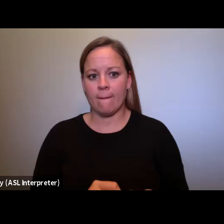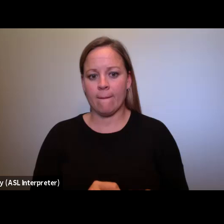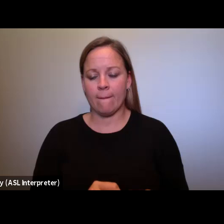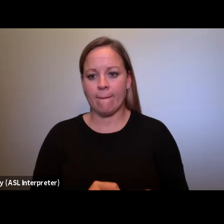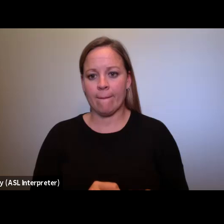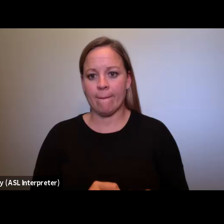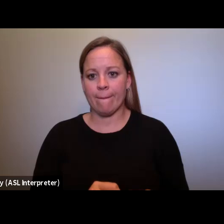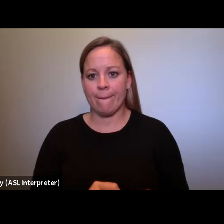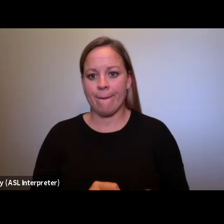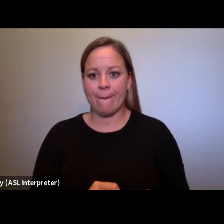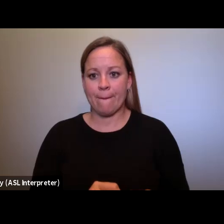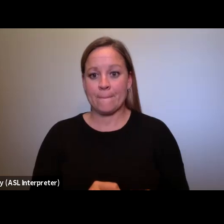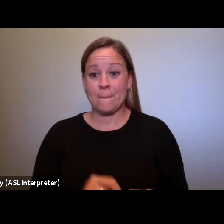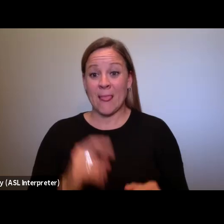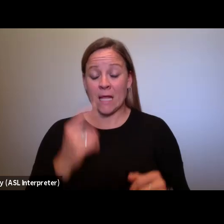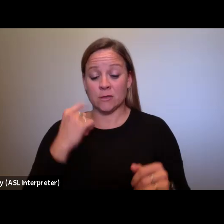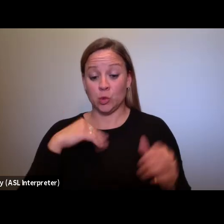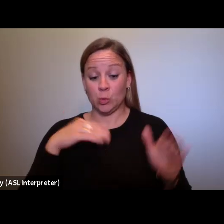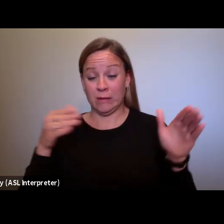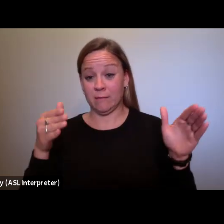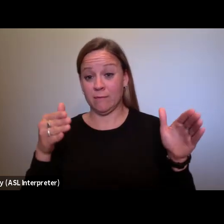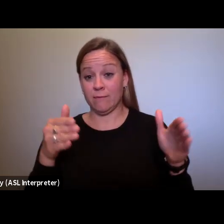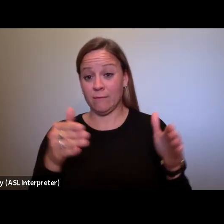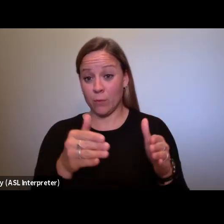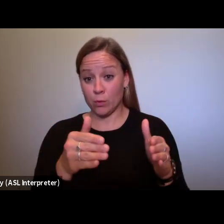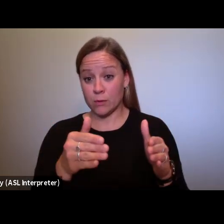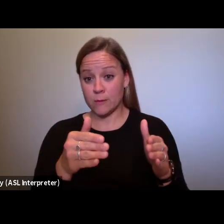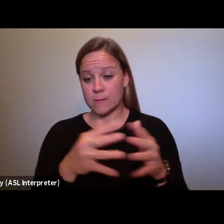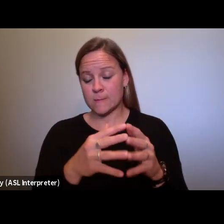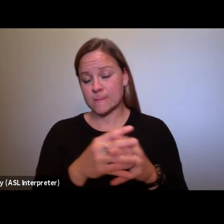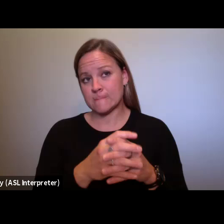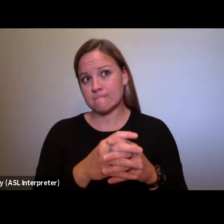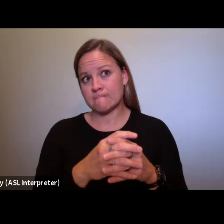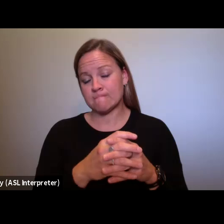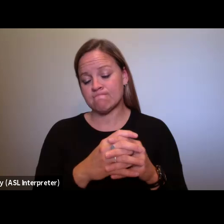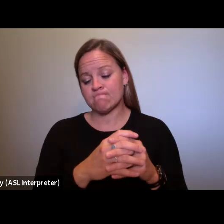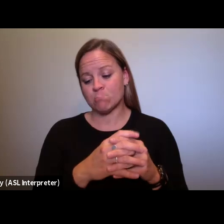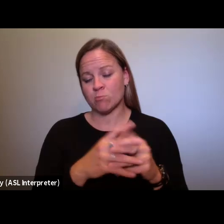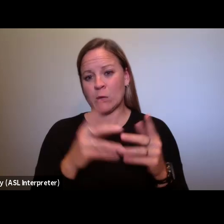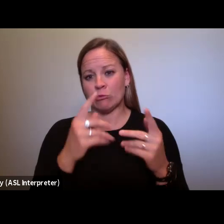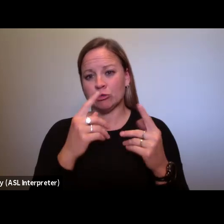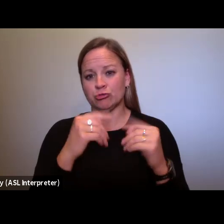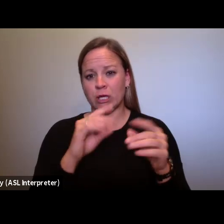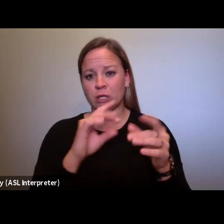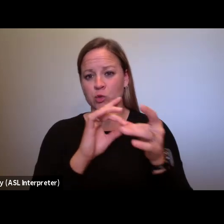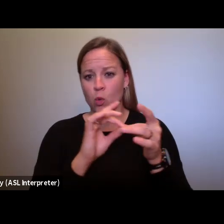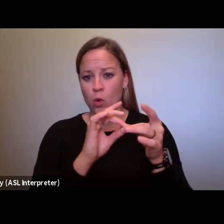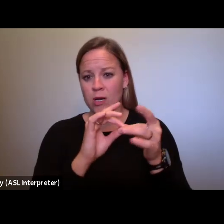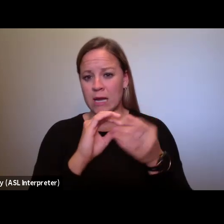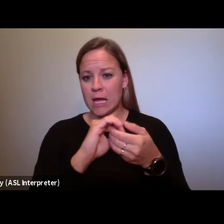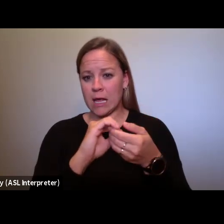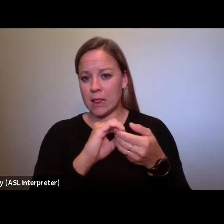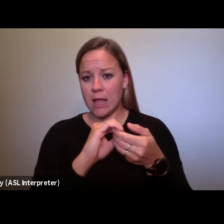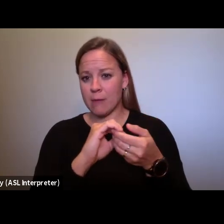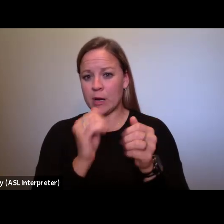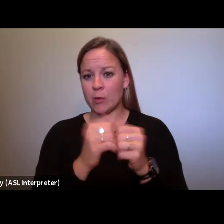we do try to focus is, you know, we try to coordinate and collaborate with the